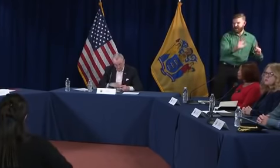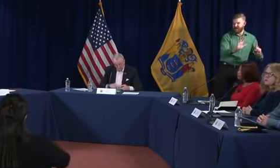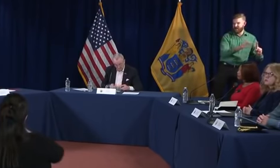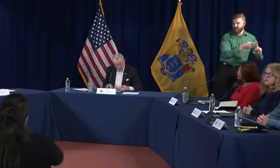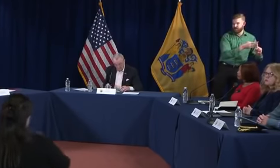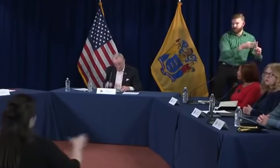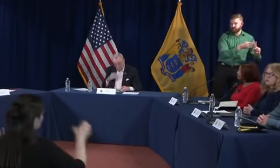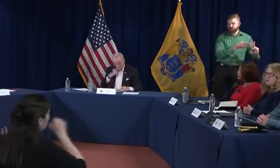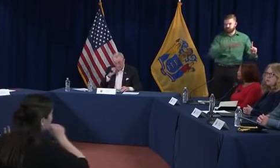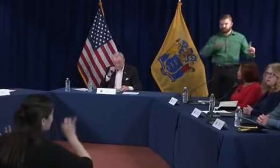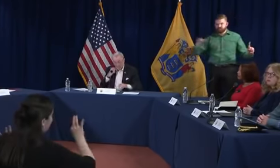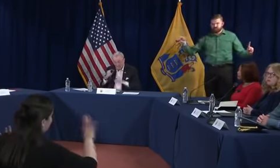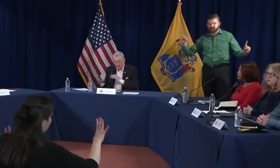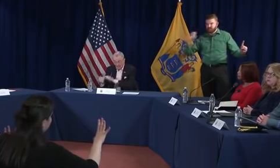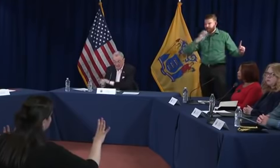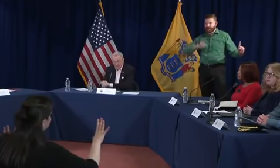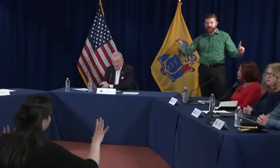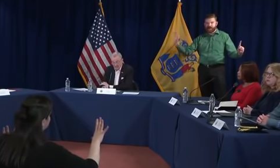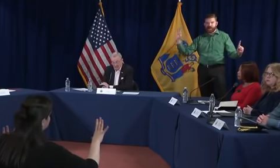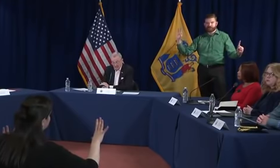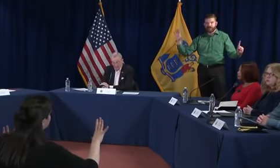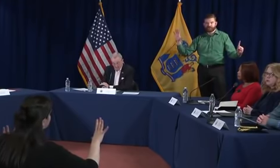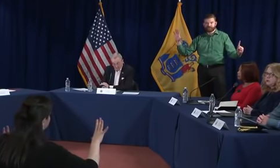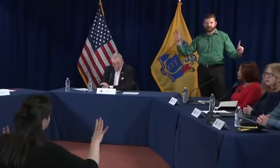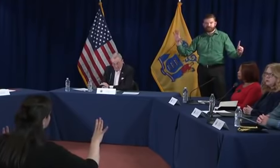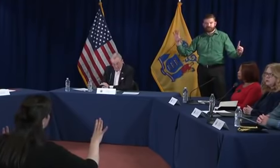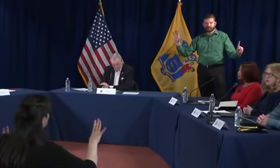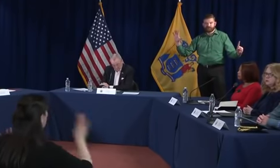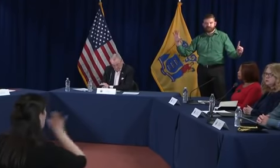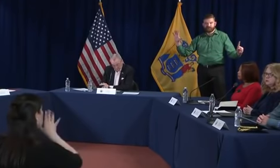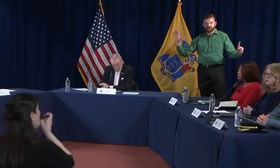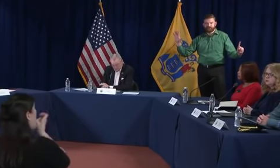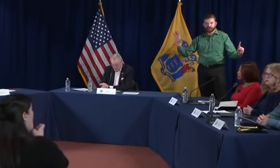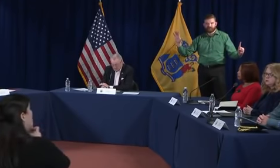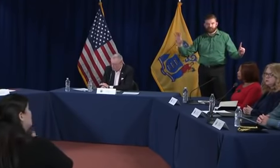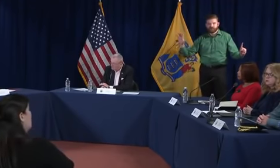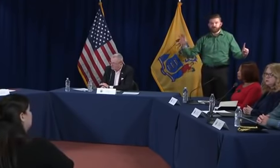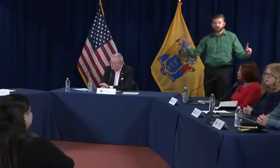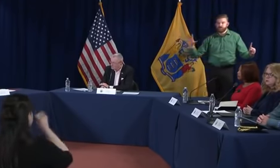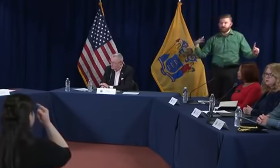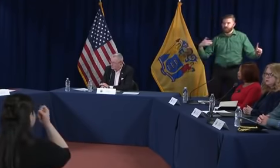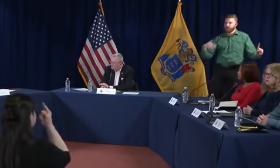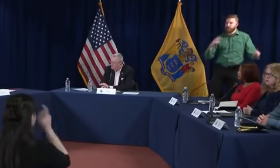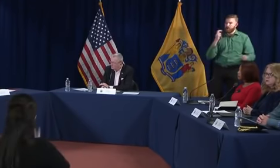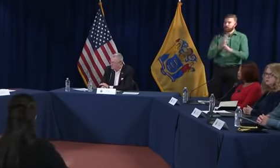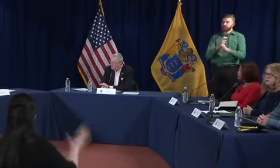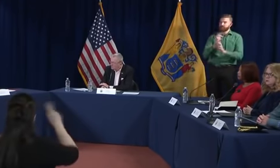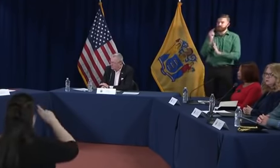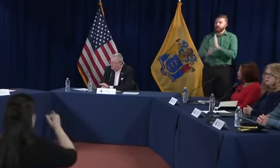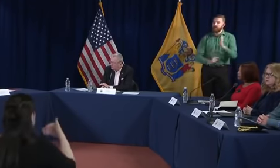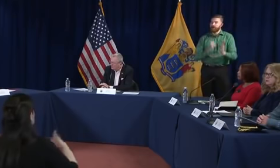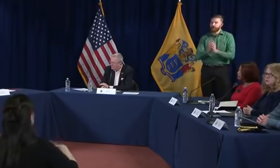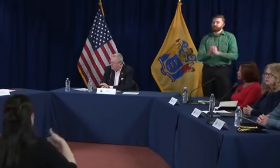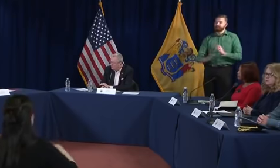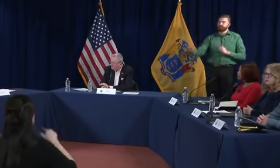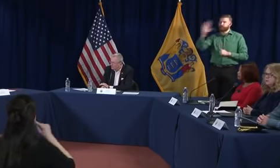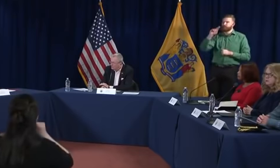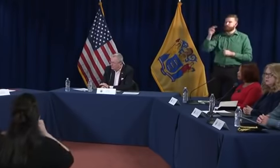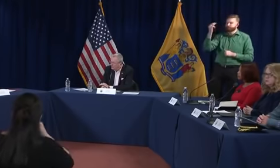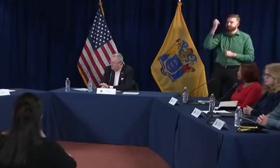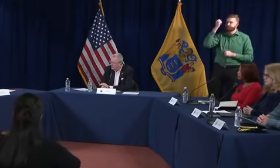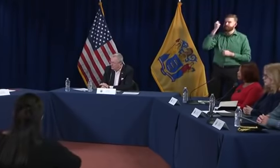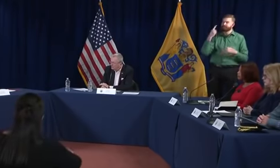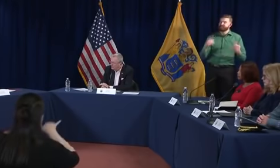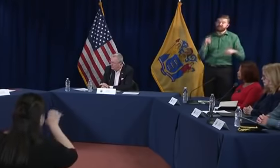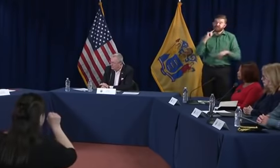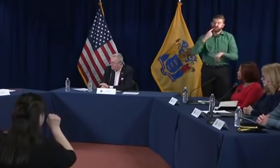age. I know this is a difficult time for all of New Jersey. As the governor has said repeatedly, we